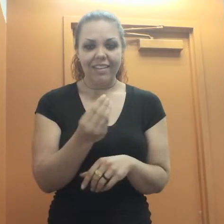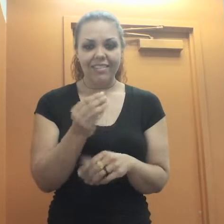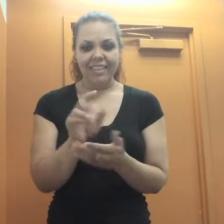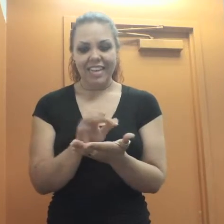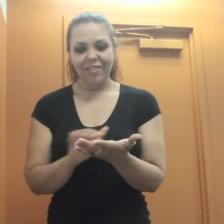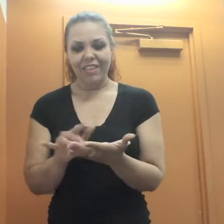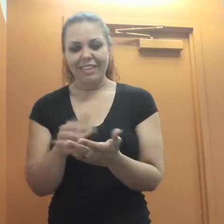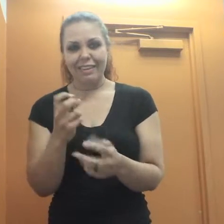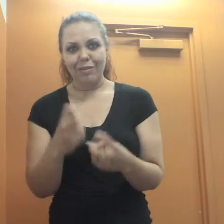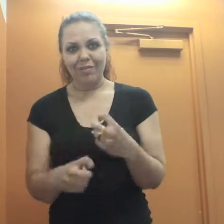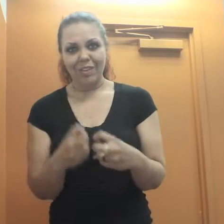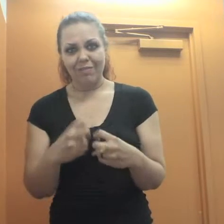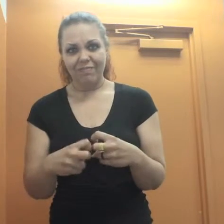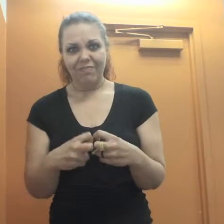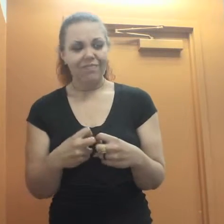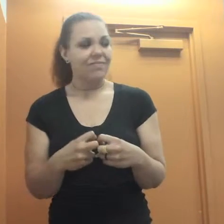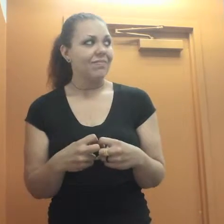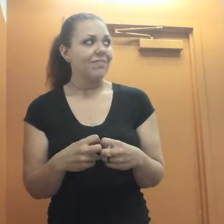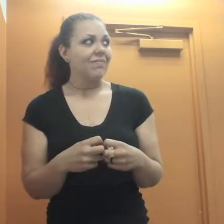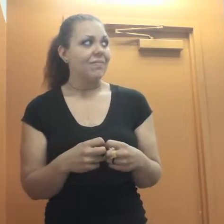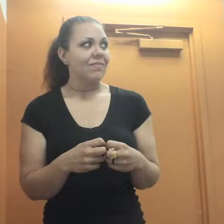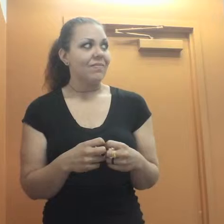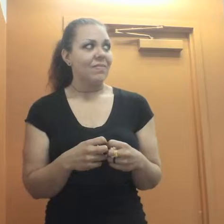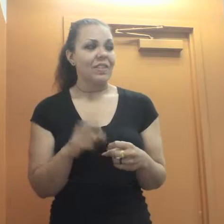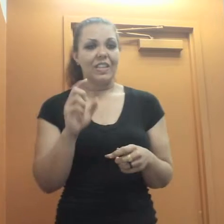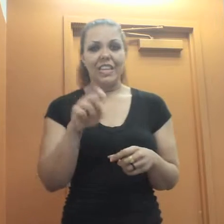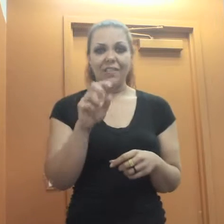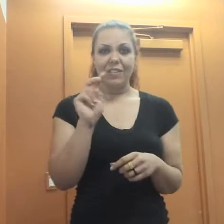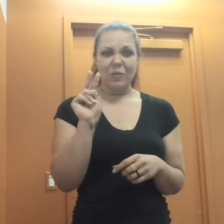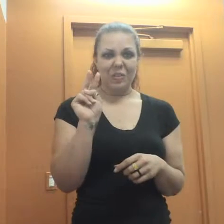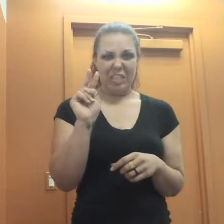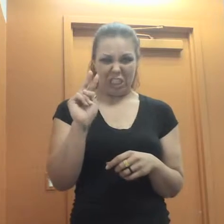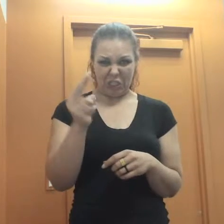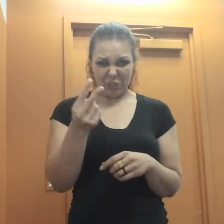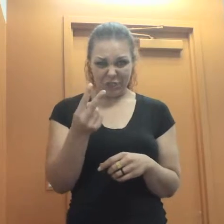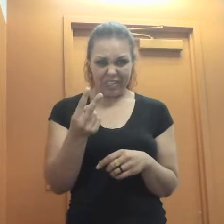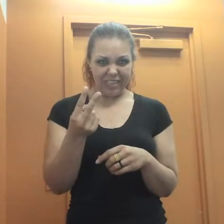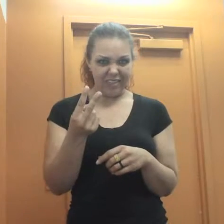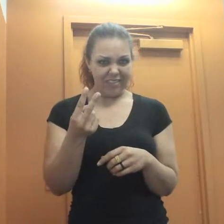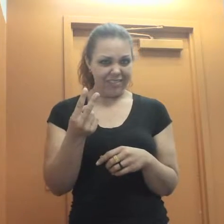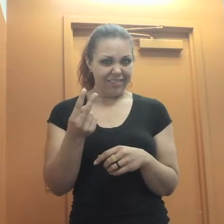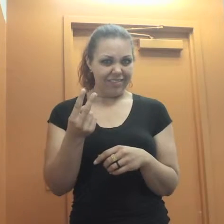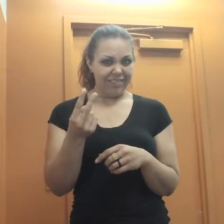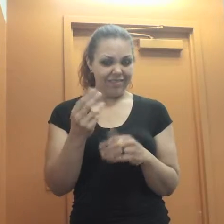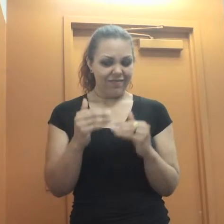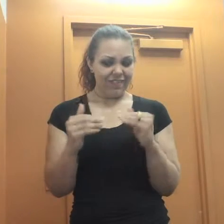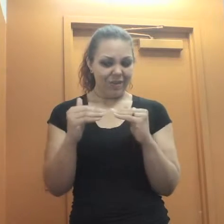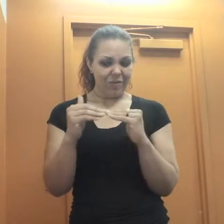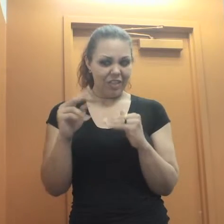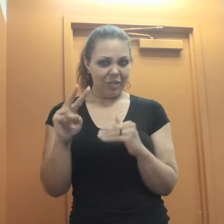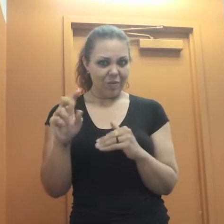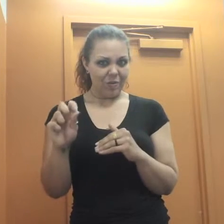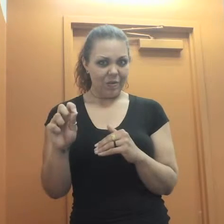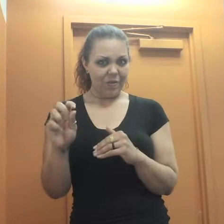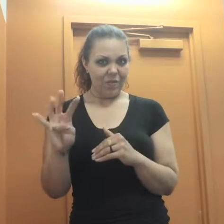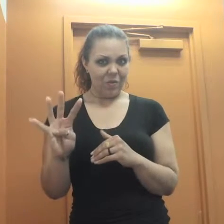ion squared, it's easy to forget that, is equal to 2.4 times 10 to the minus